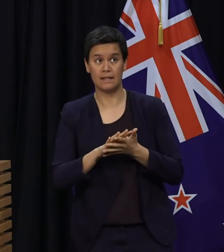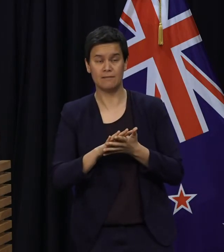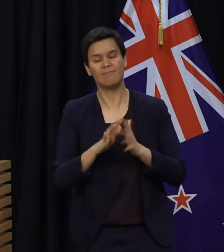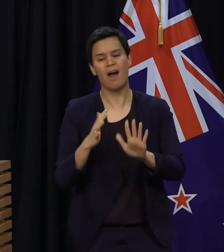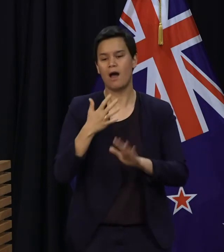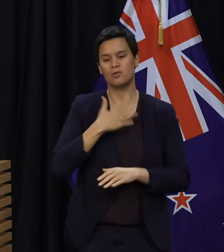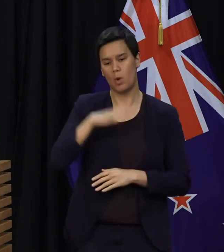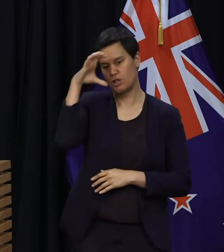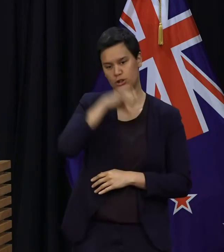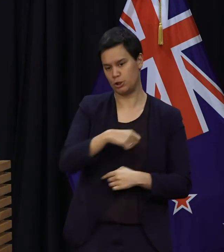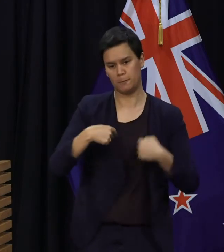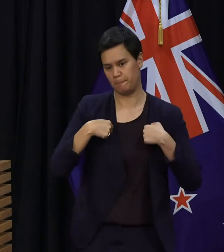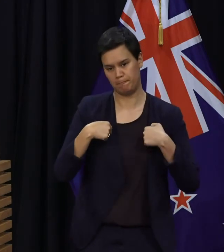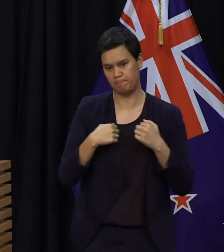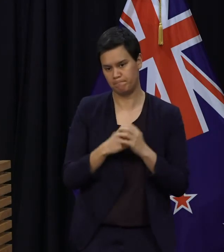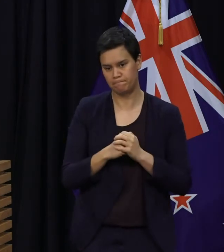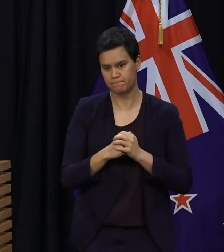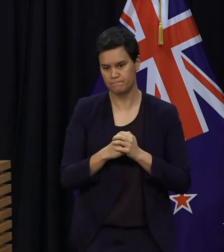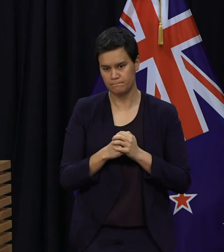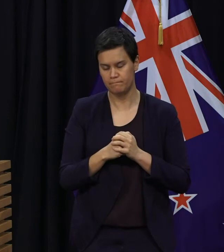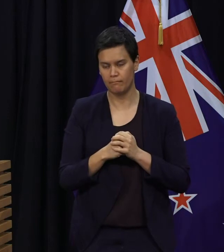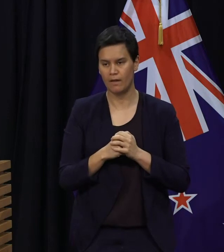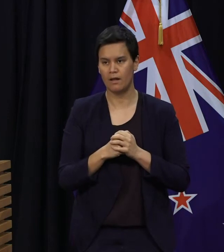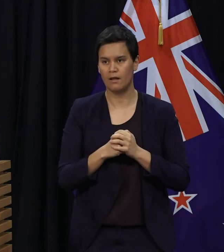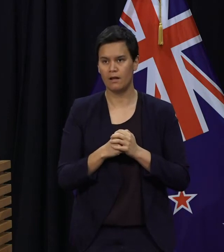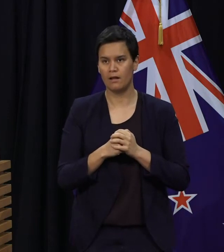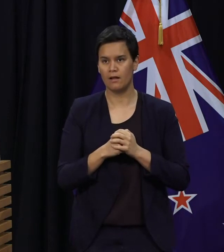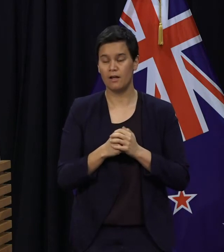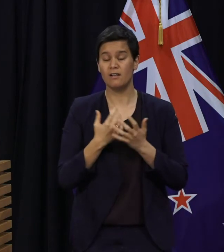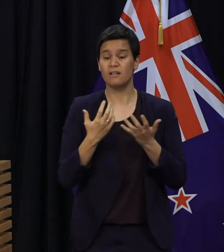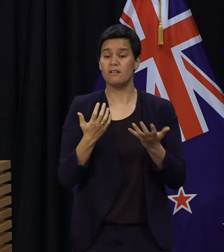We build, of course, in every case, a relationship